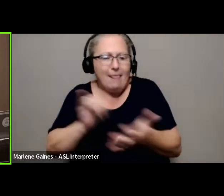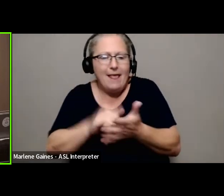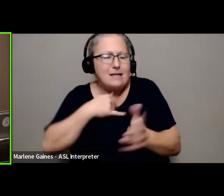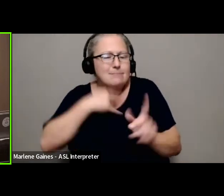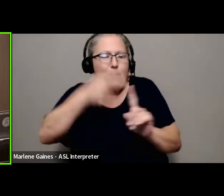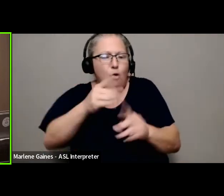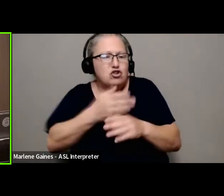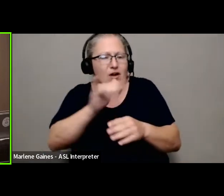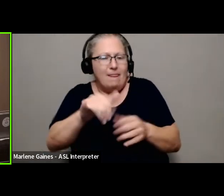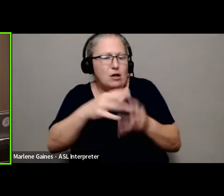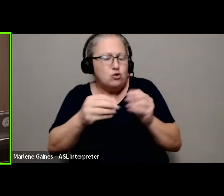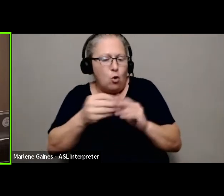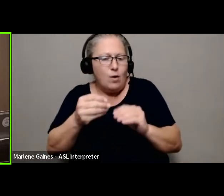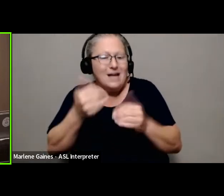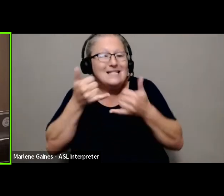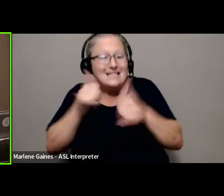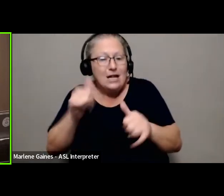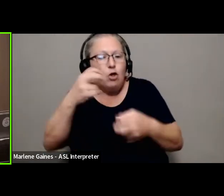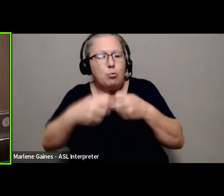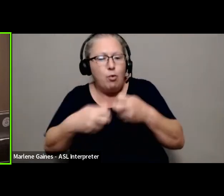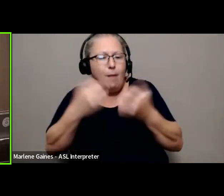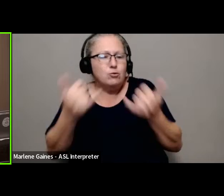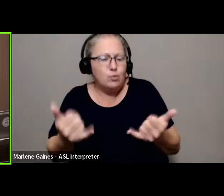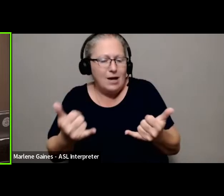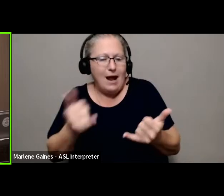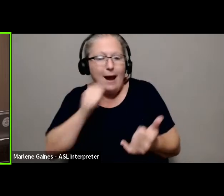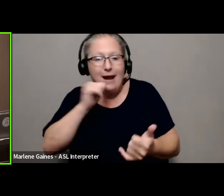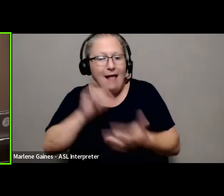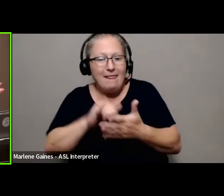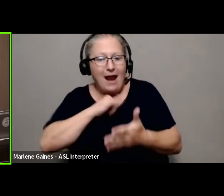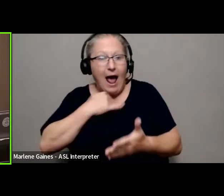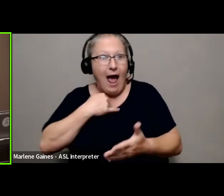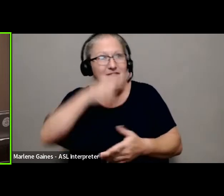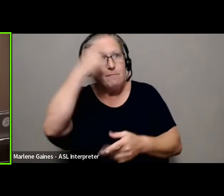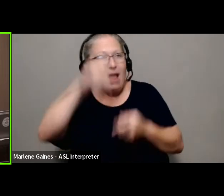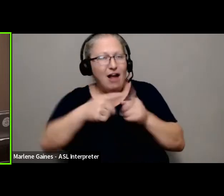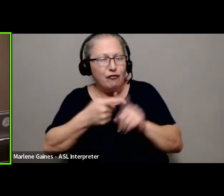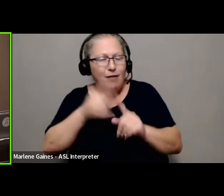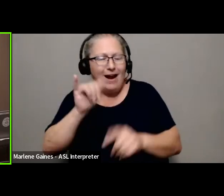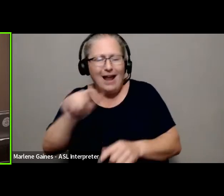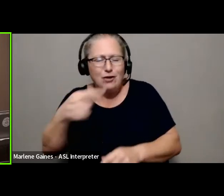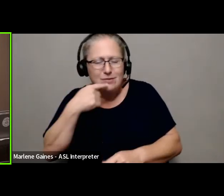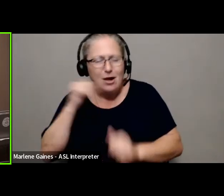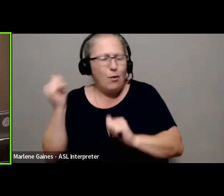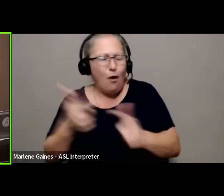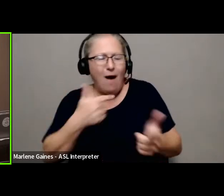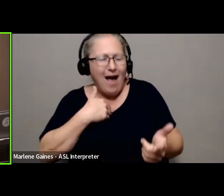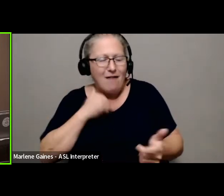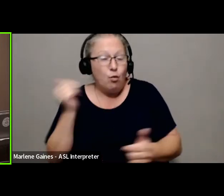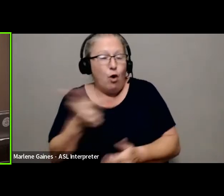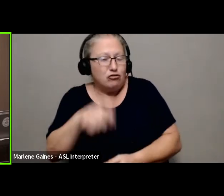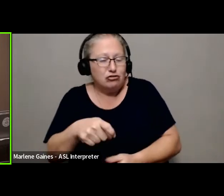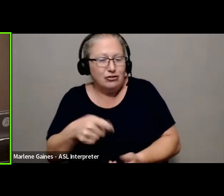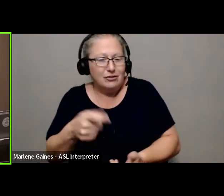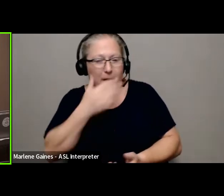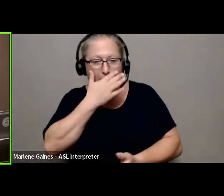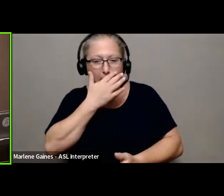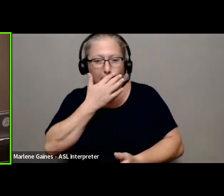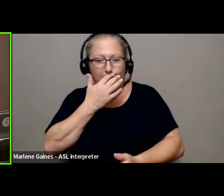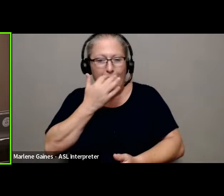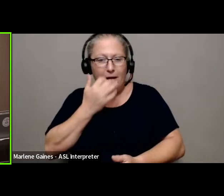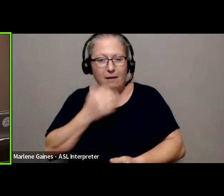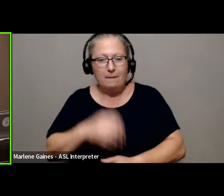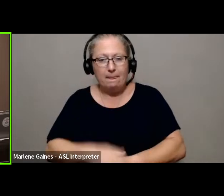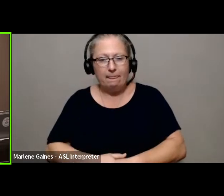point of sharing that story, is that it still is a problem today. Not that I have a Black friend, like you said, we all do, and we all should. Well, Obviously.